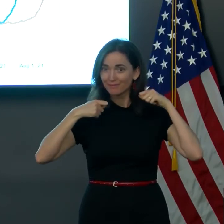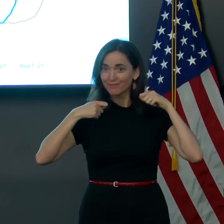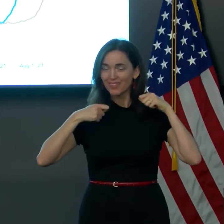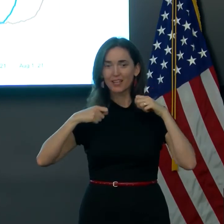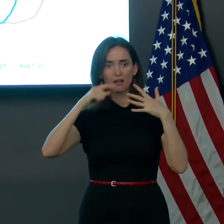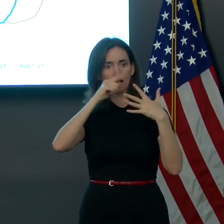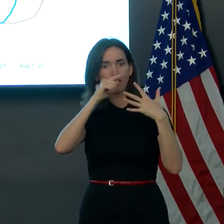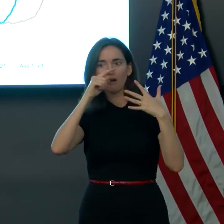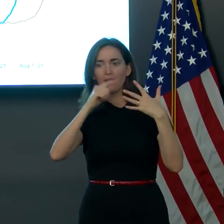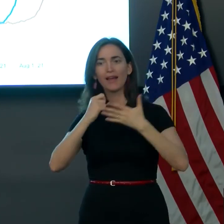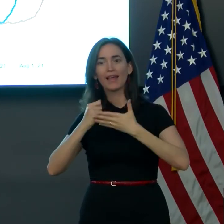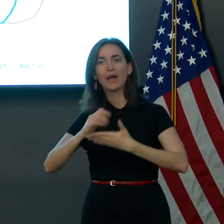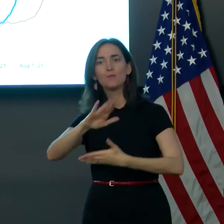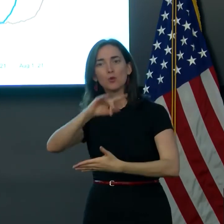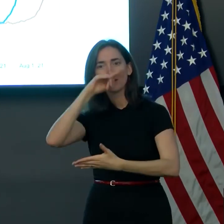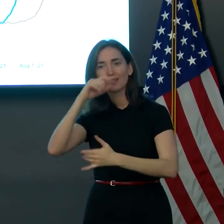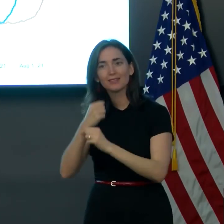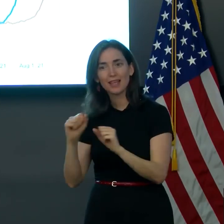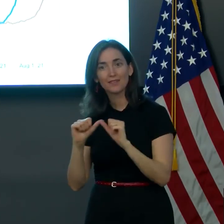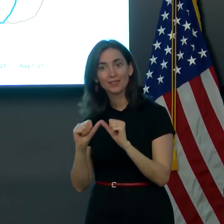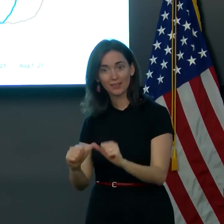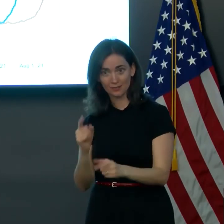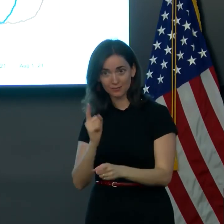are tools that keep your child safe.